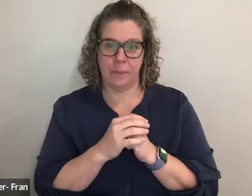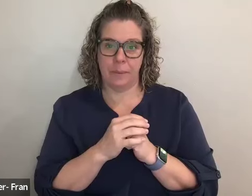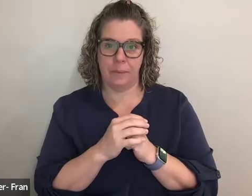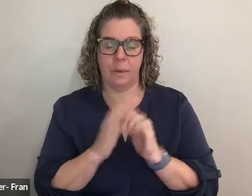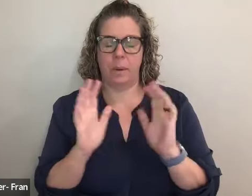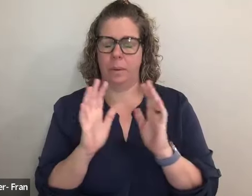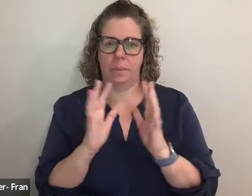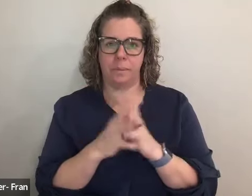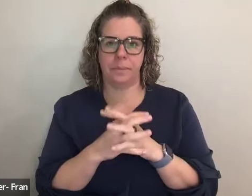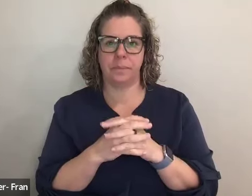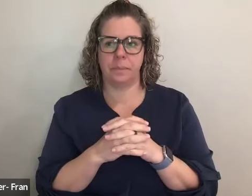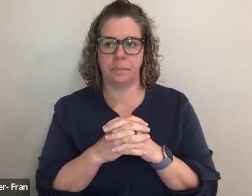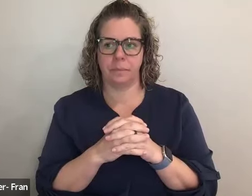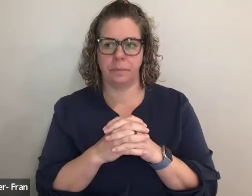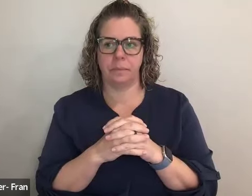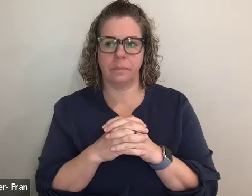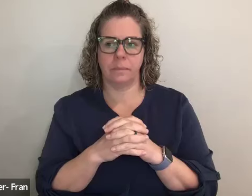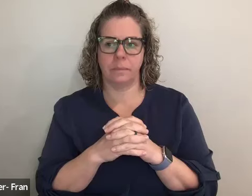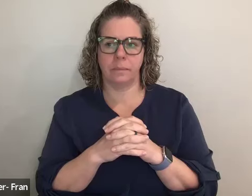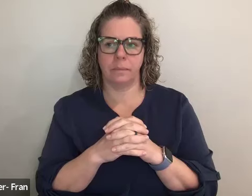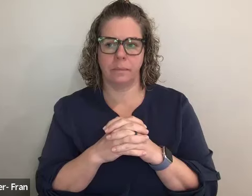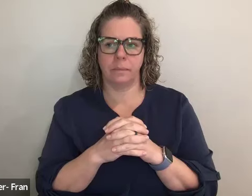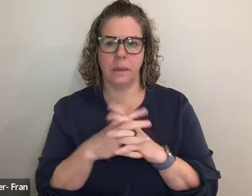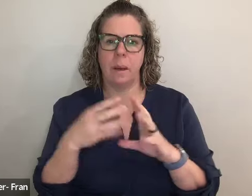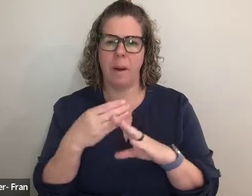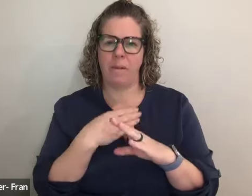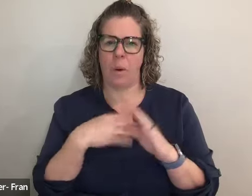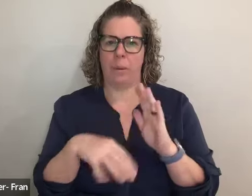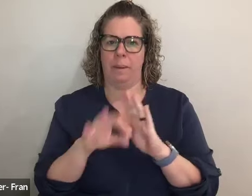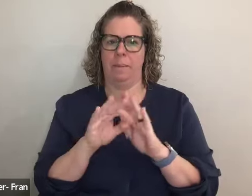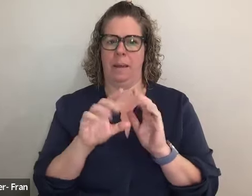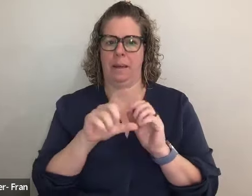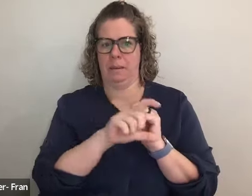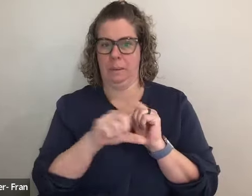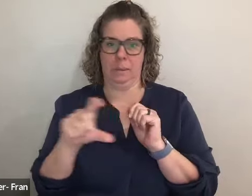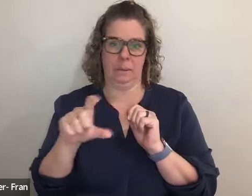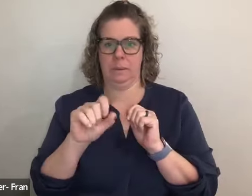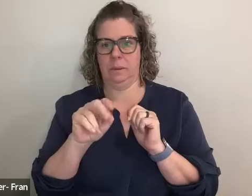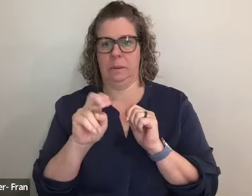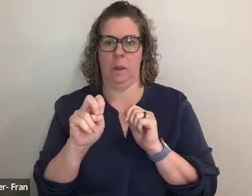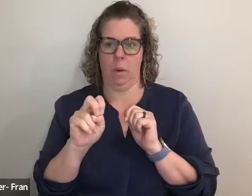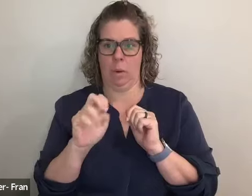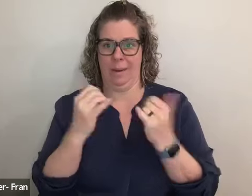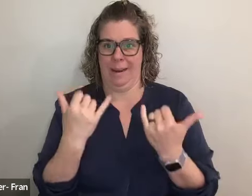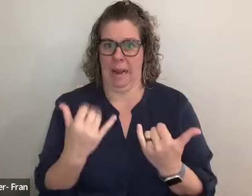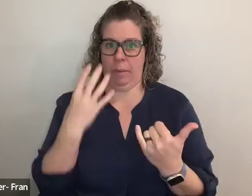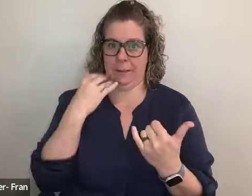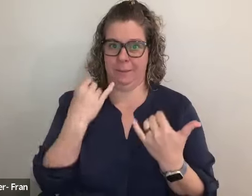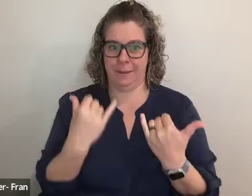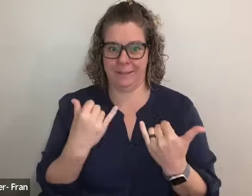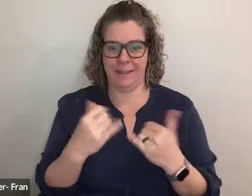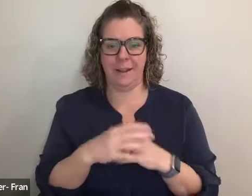oh yeah, before we classify or before we kind of pick our zone, another really very window of tolerance